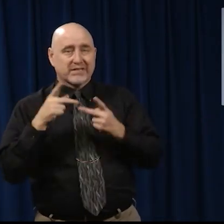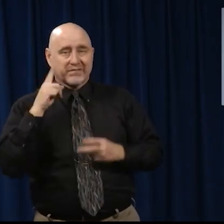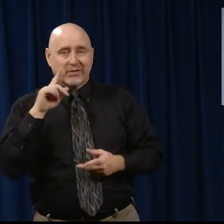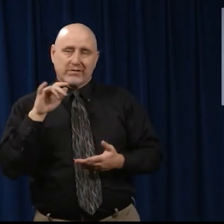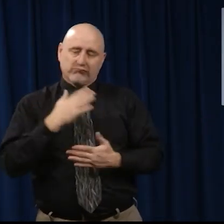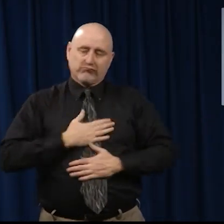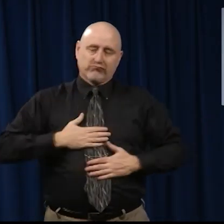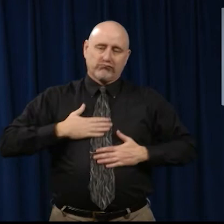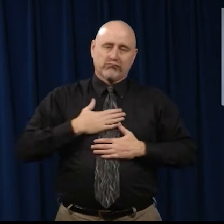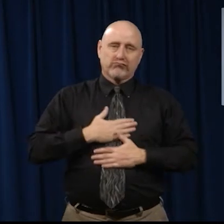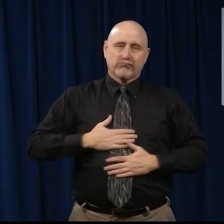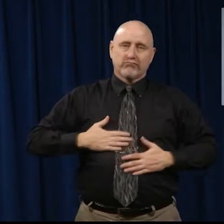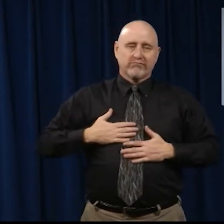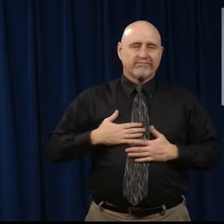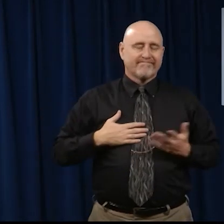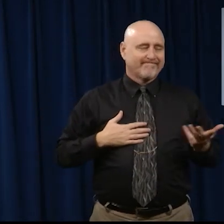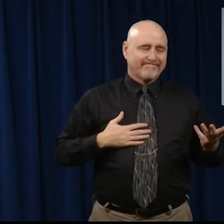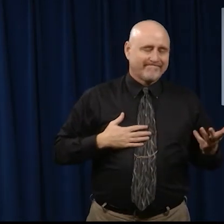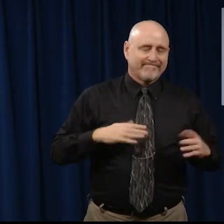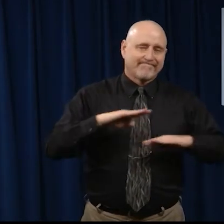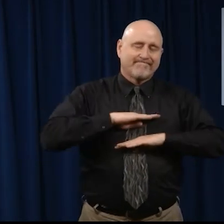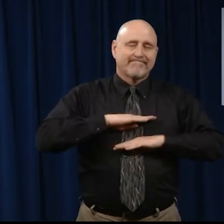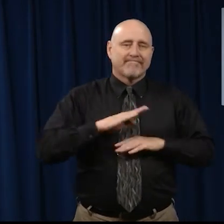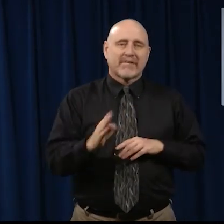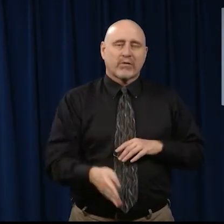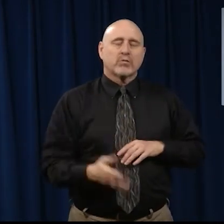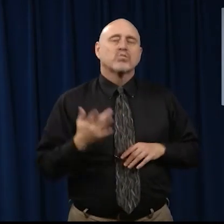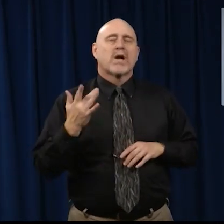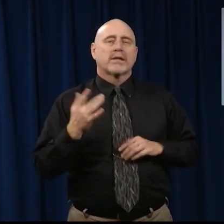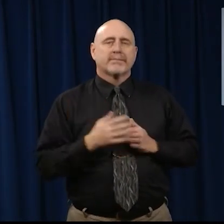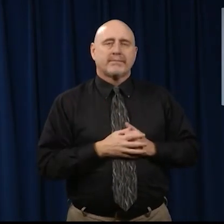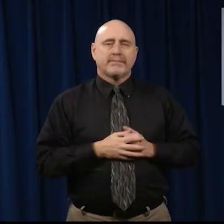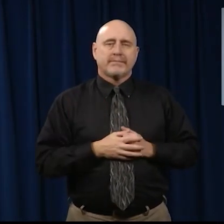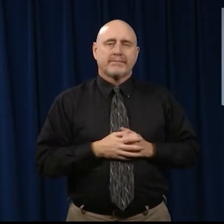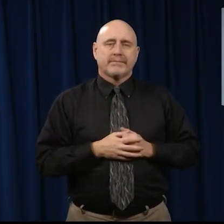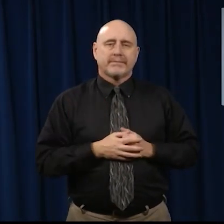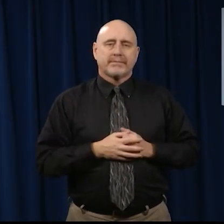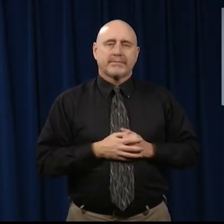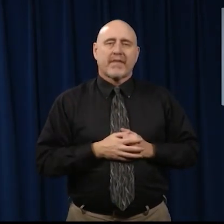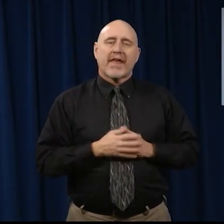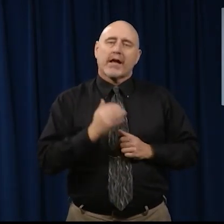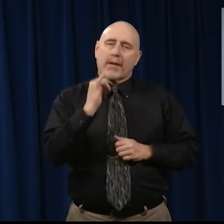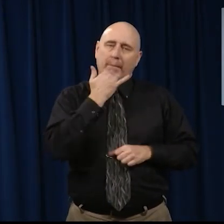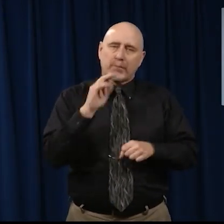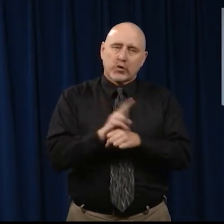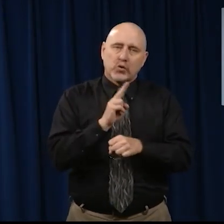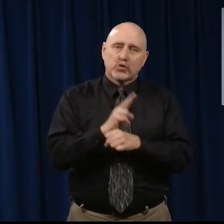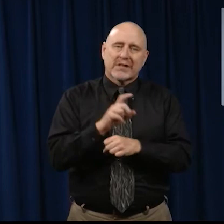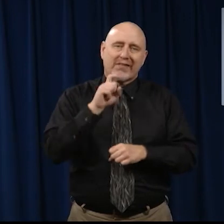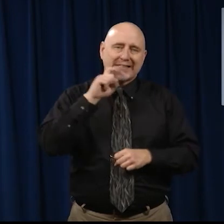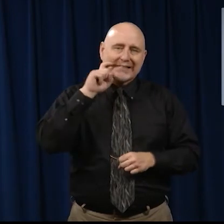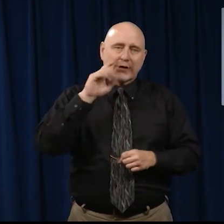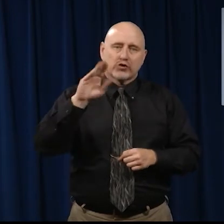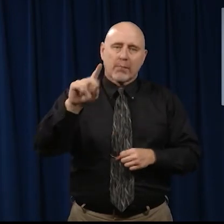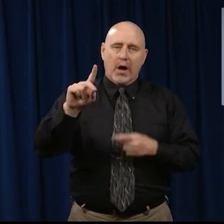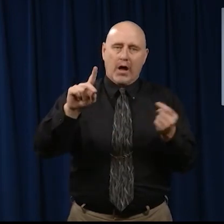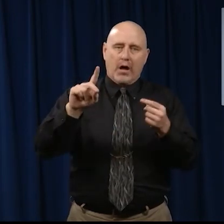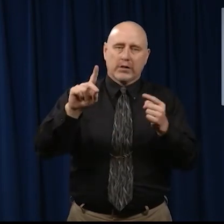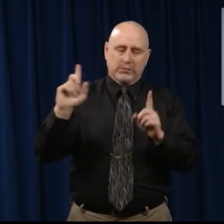elsewhere for fulfillment, and they never find it. Why is that? Because they have abused the sexual bond so